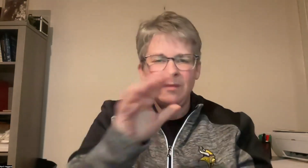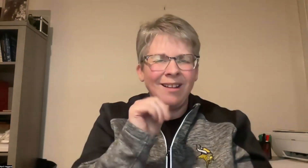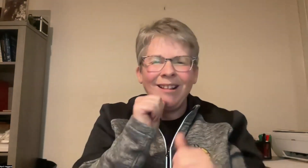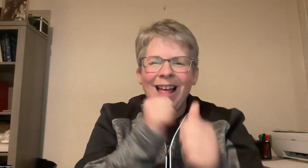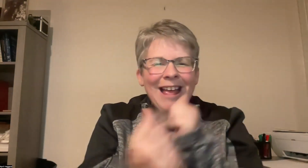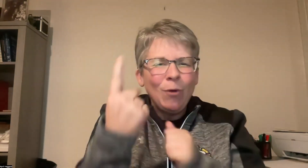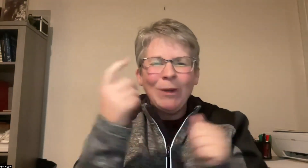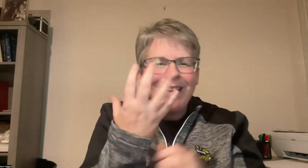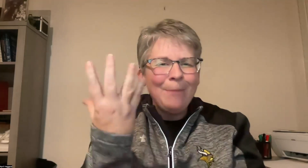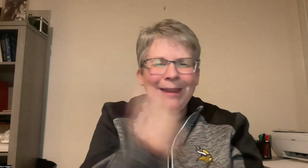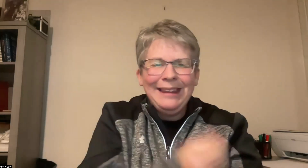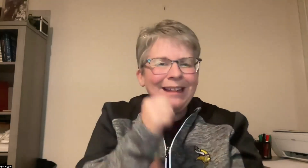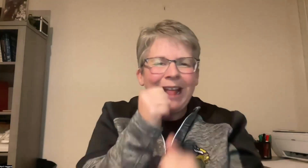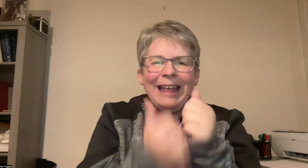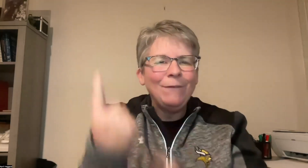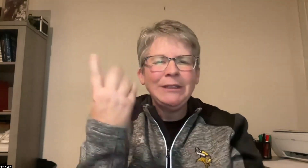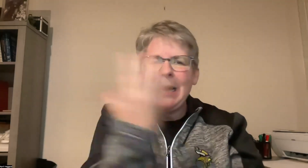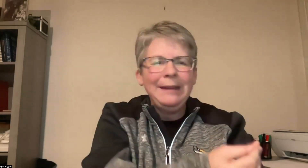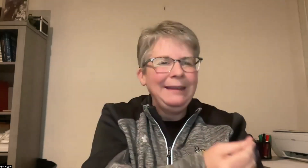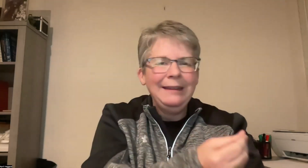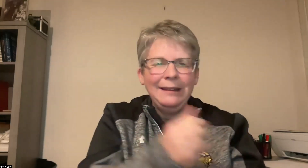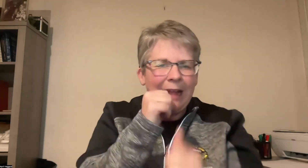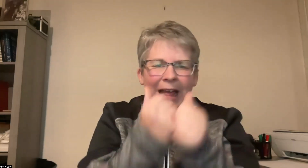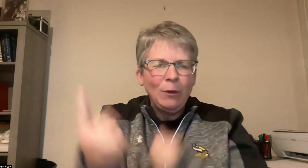on December 22nd, we have a board meeting.